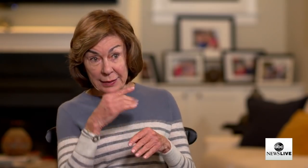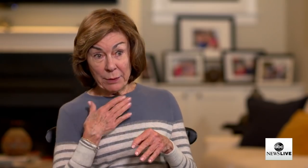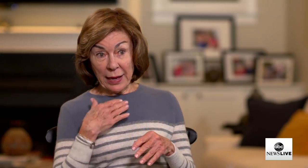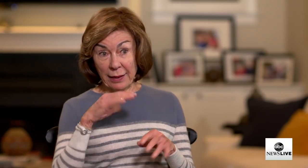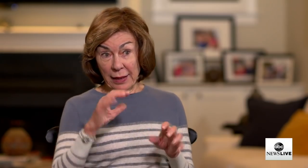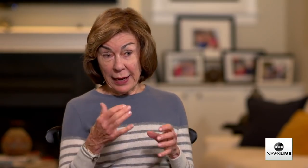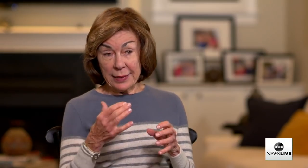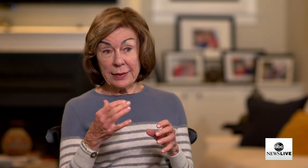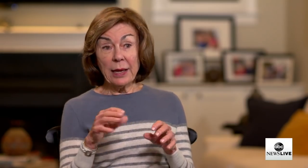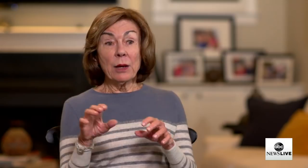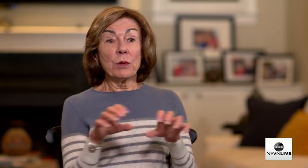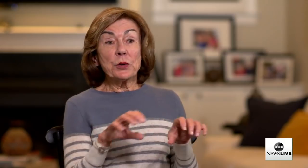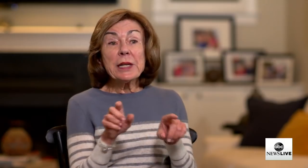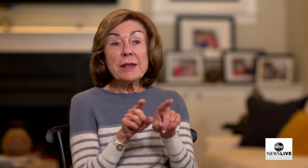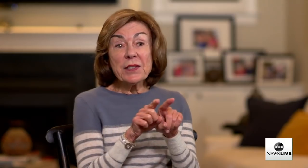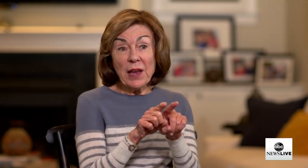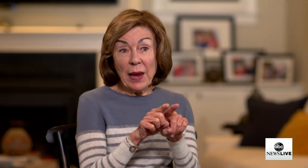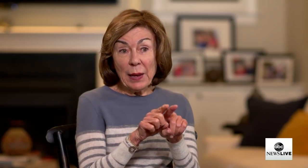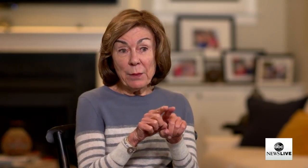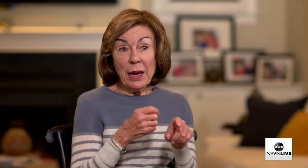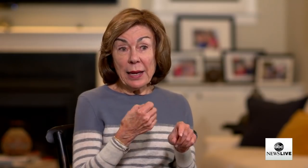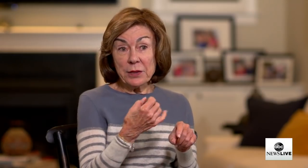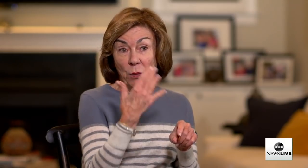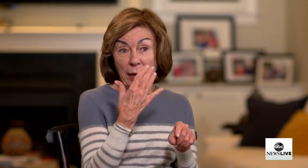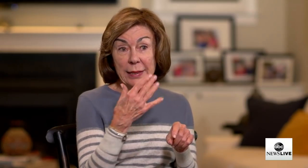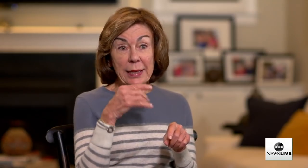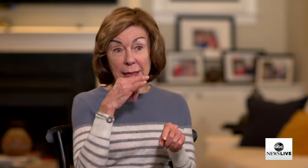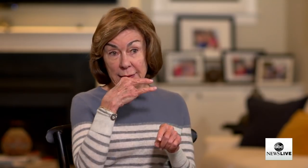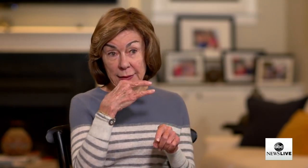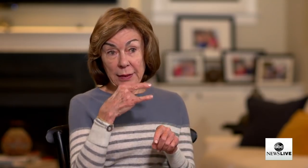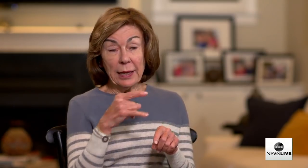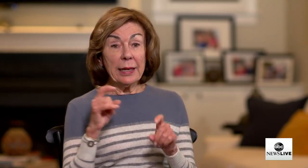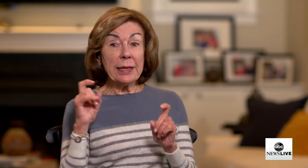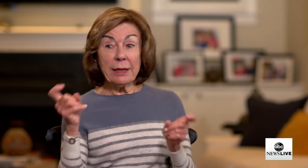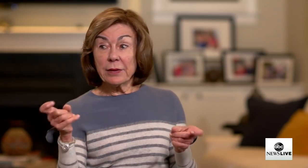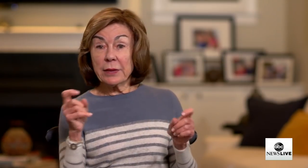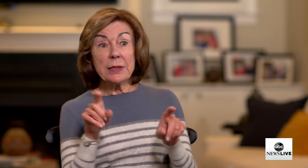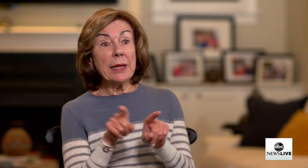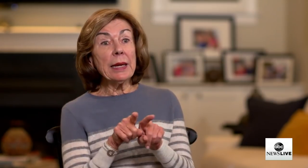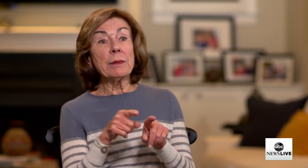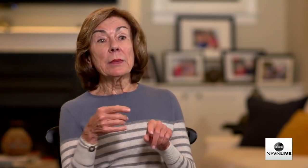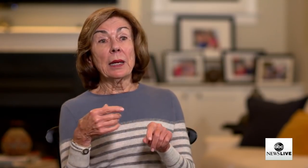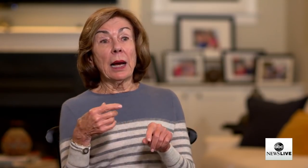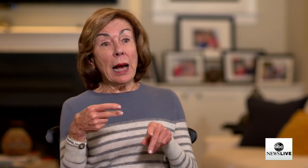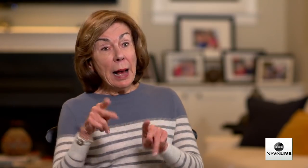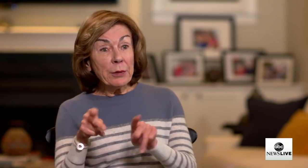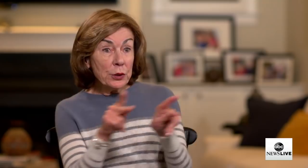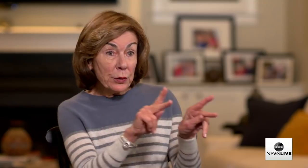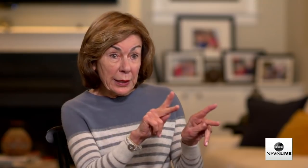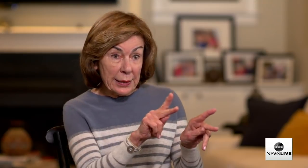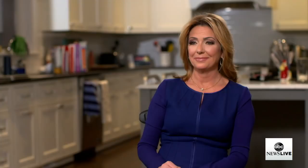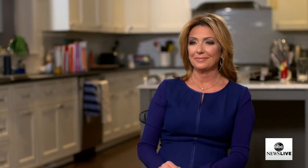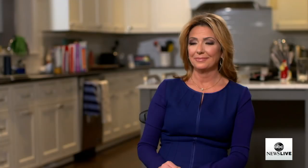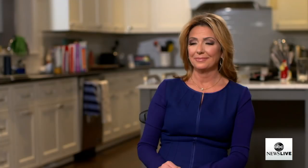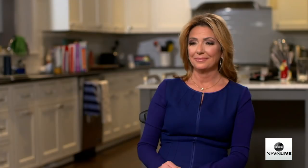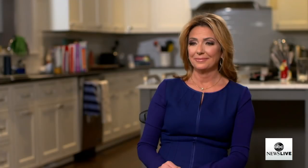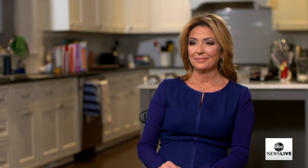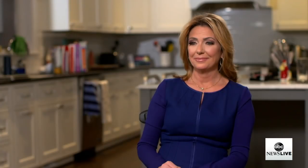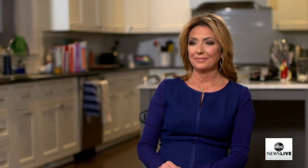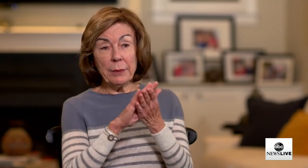in my class were treated the same as the white kids and given the same opportunities. And then later on I